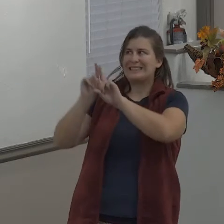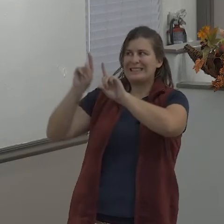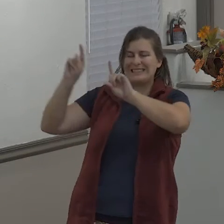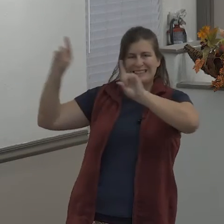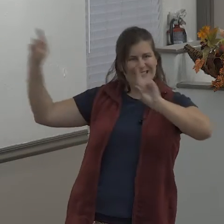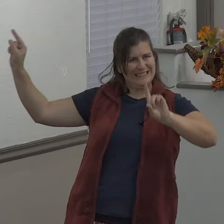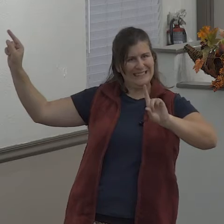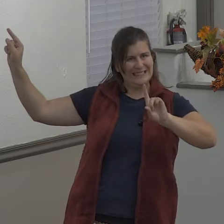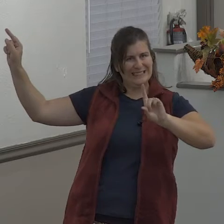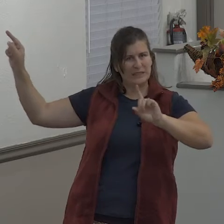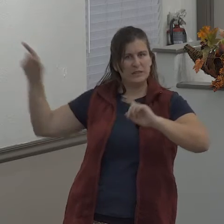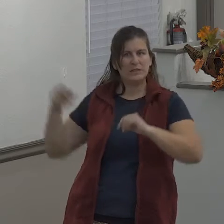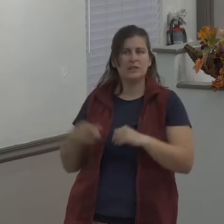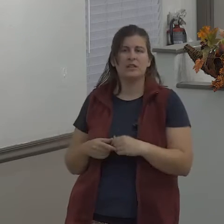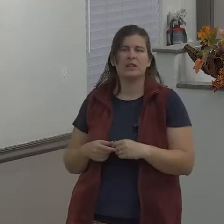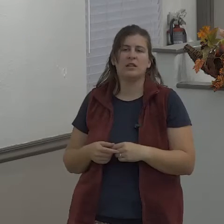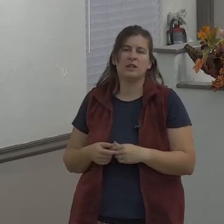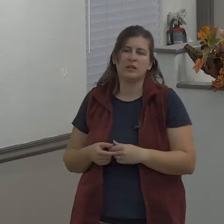backslidden.